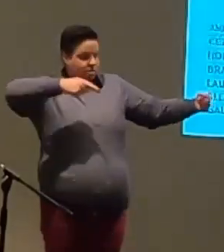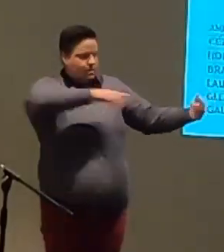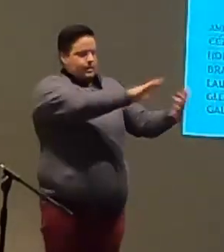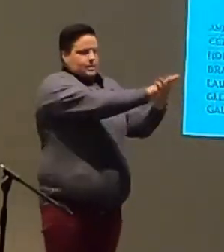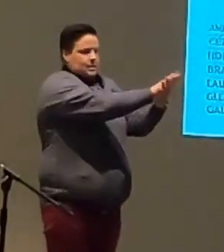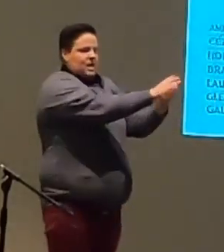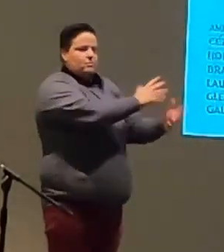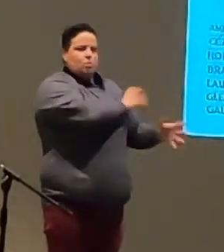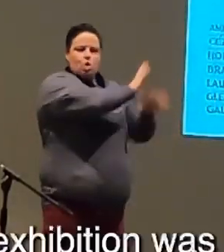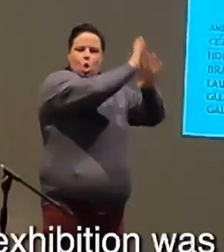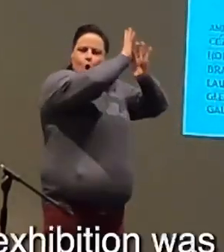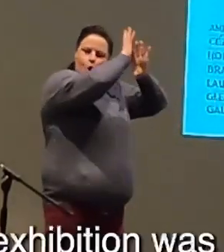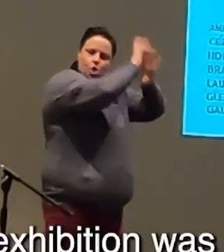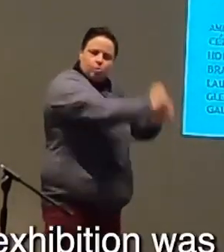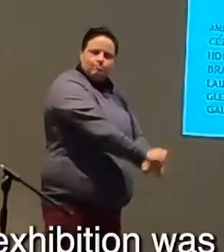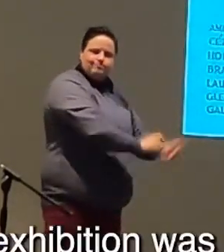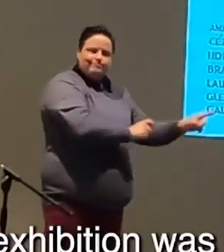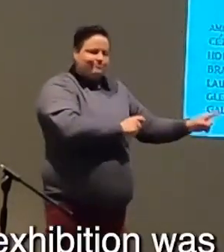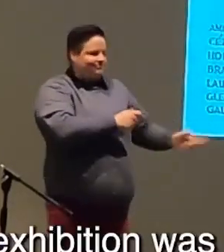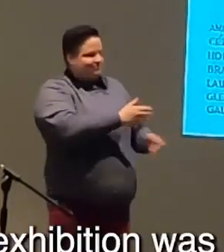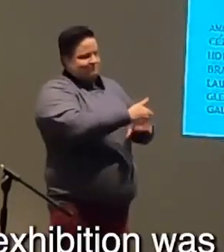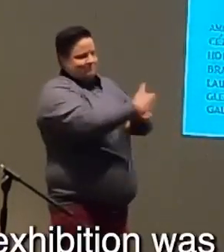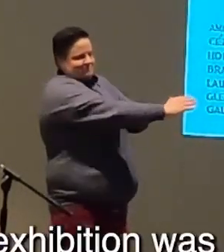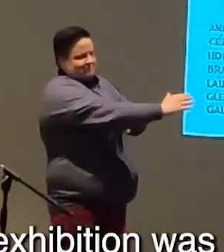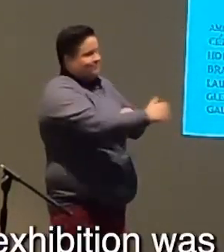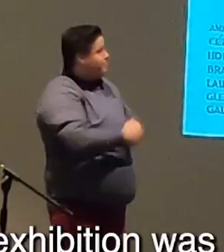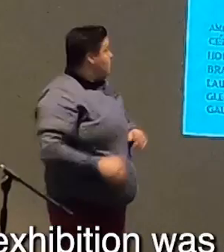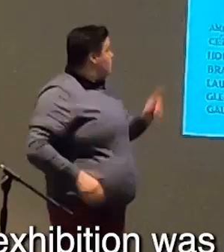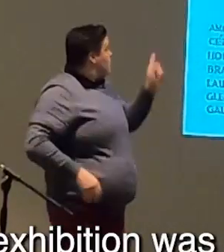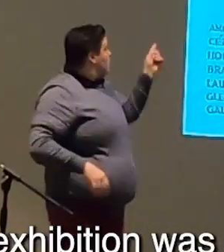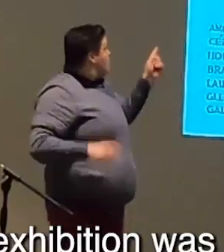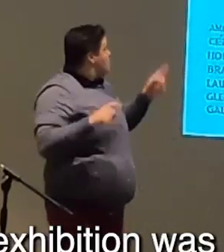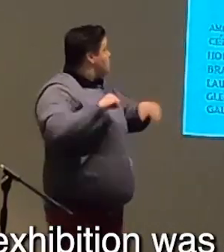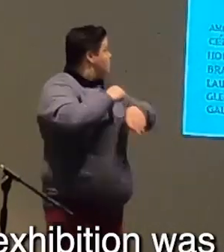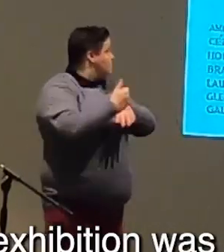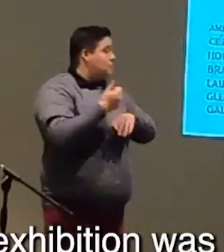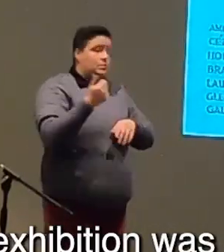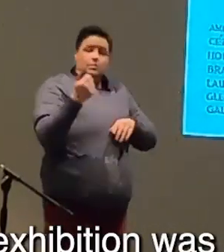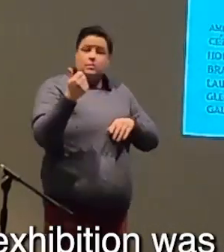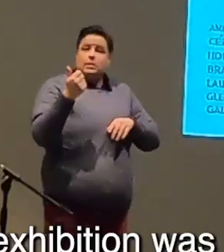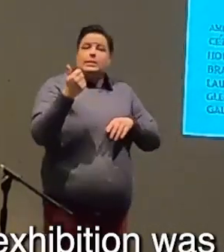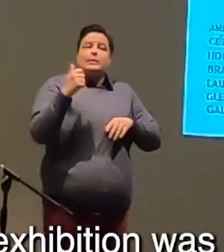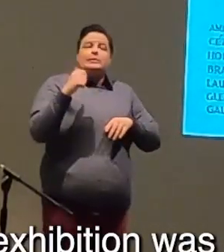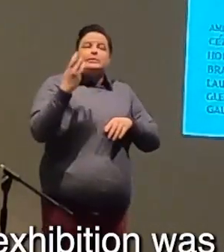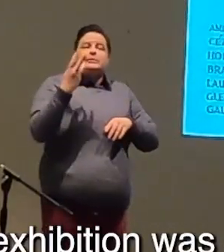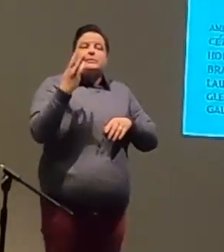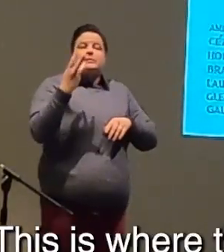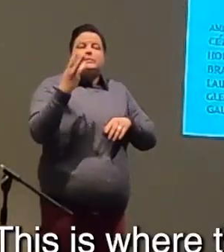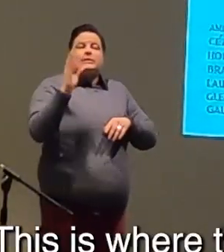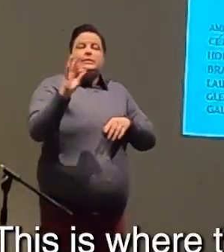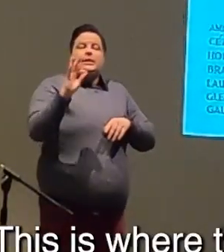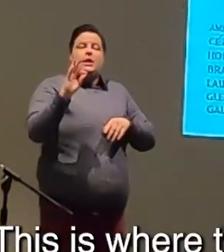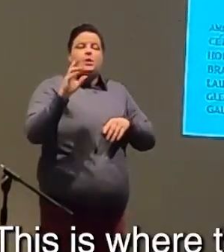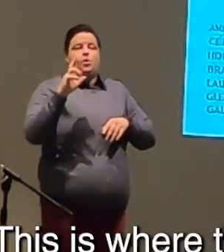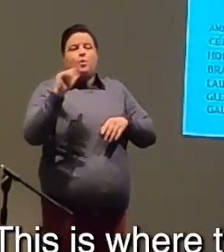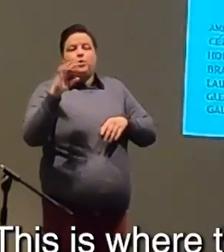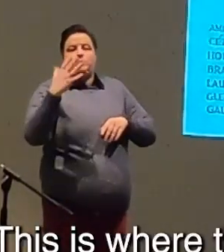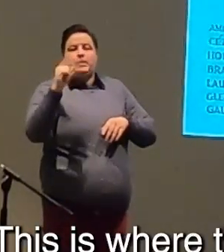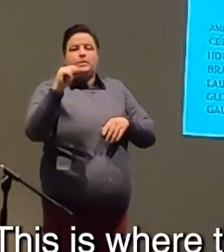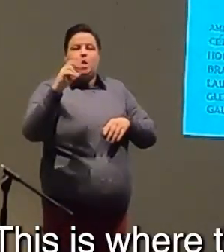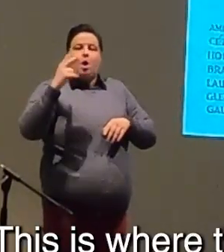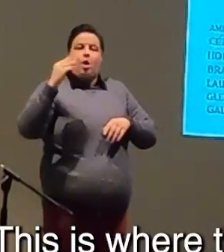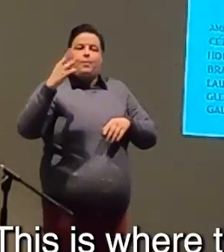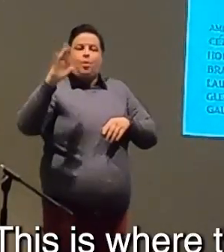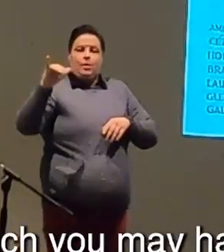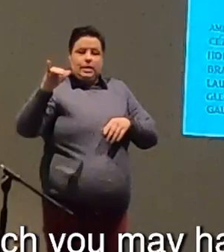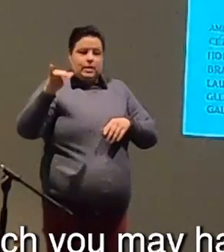tradition. The exhibition was set to open at the 69th Regiment Armory, and this is where the title of